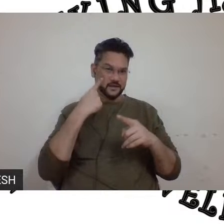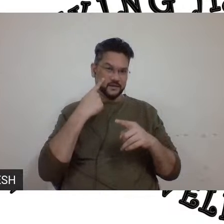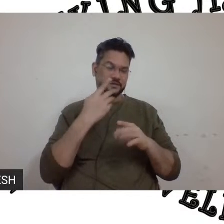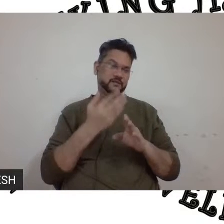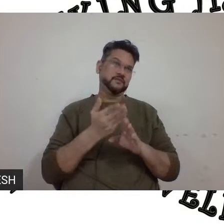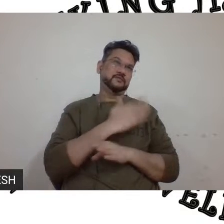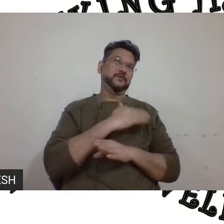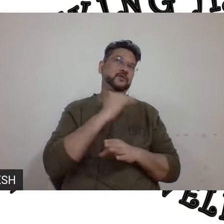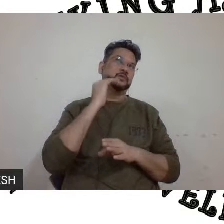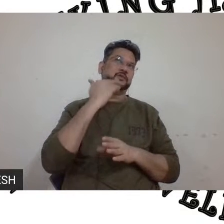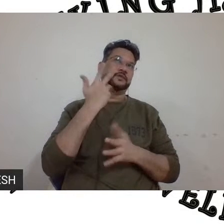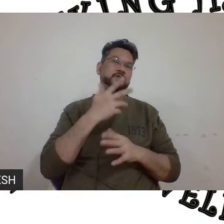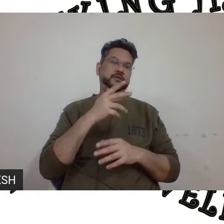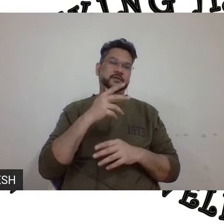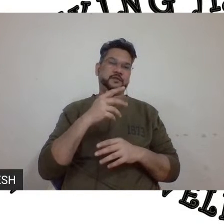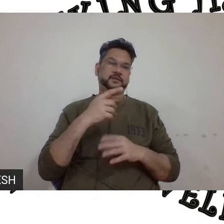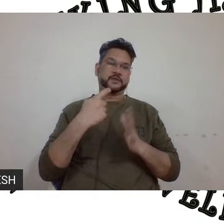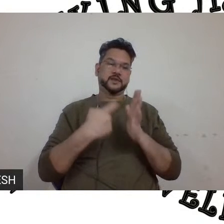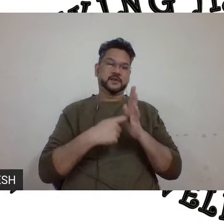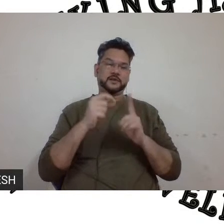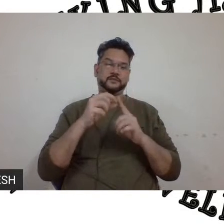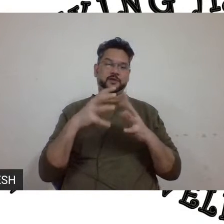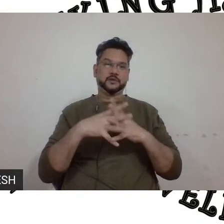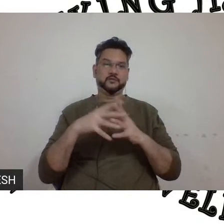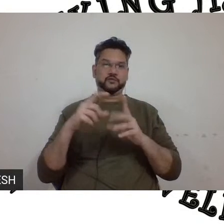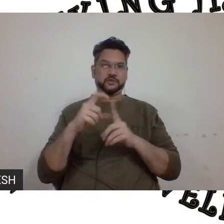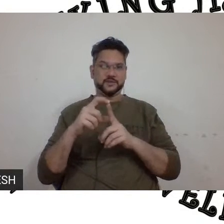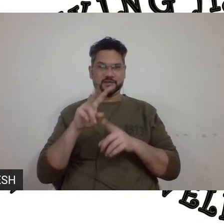2000 implementation of RPWD Act.